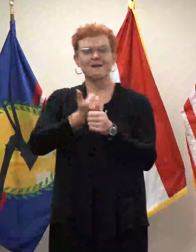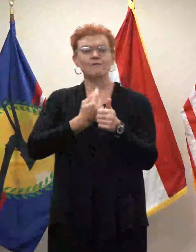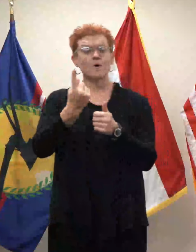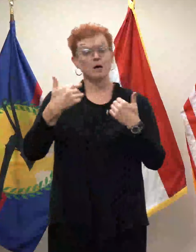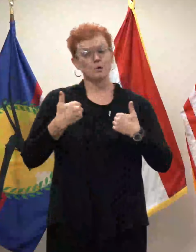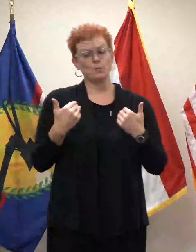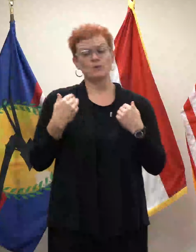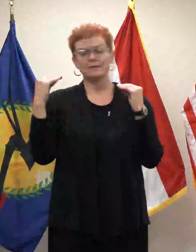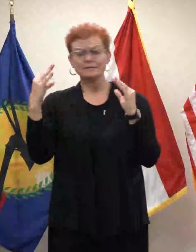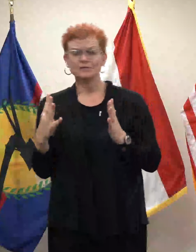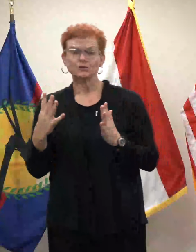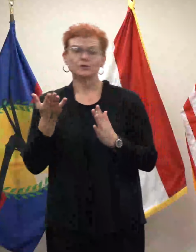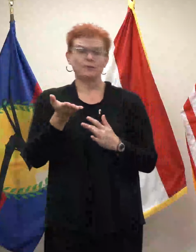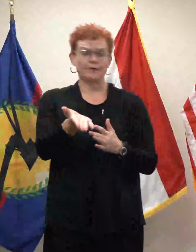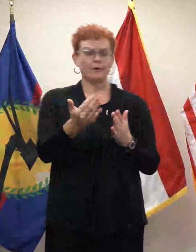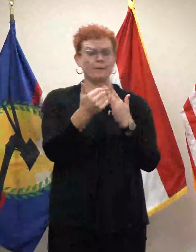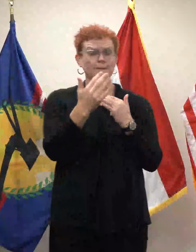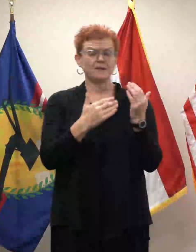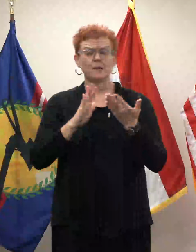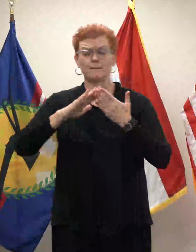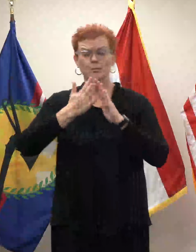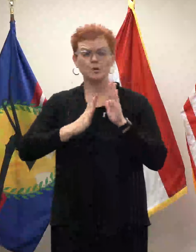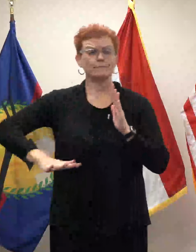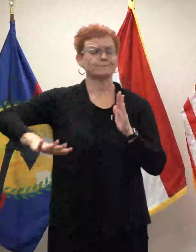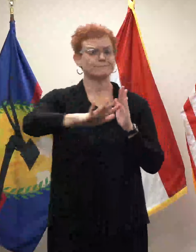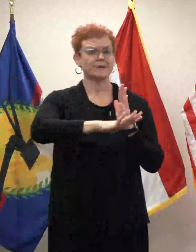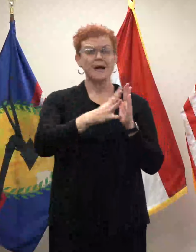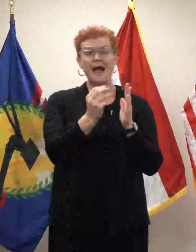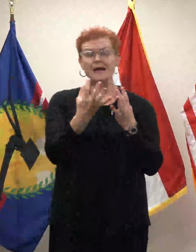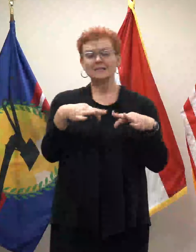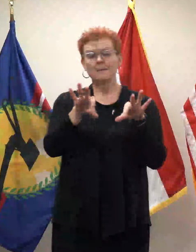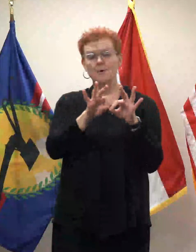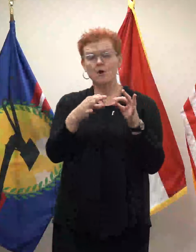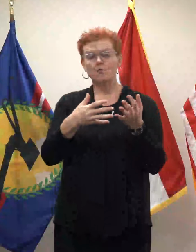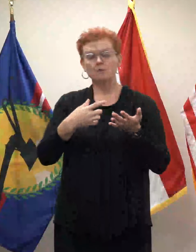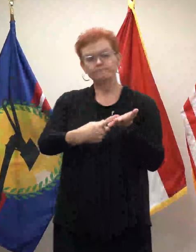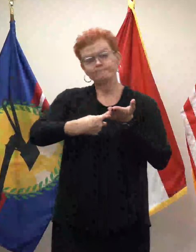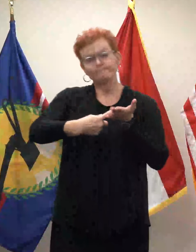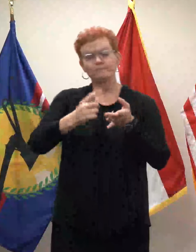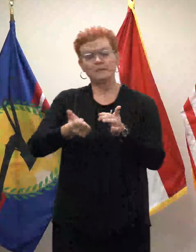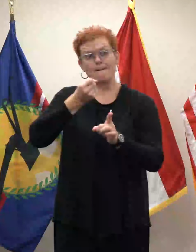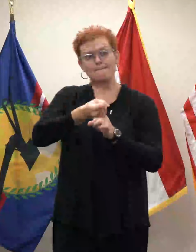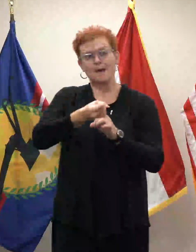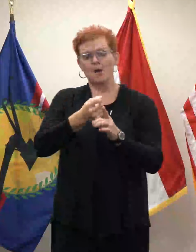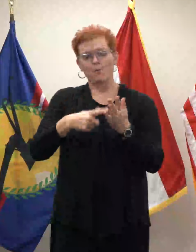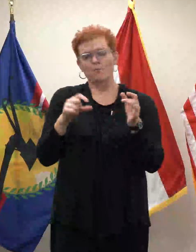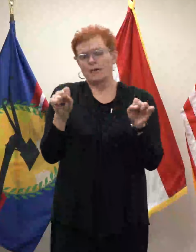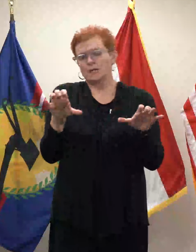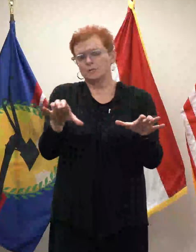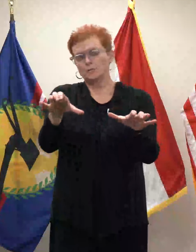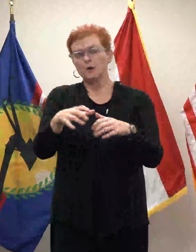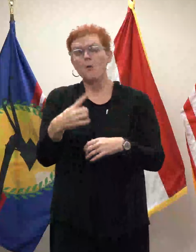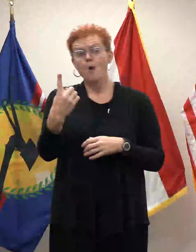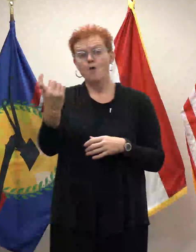children, the teachers that were there, the community that's impacted, and it's important we talk about that impact and what we can do about it. One of the